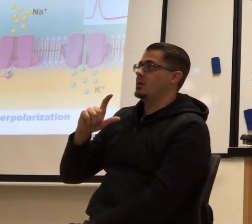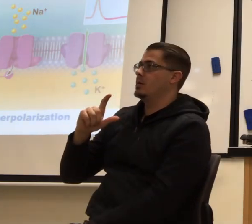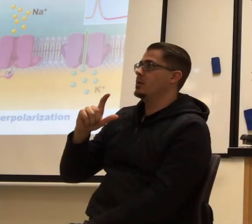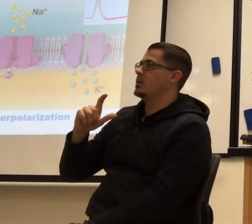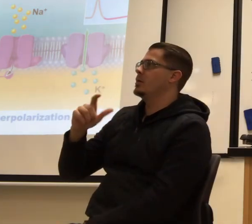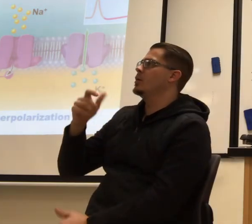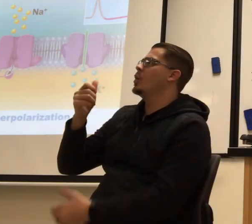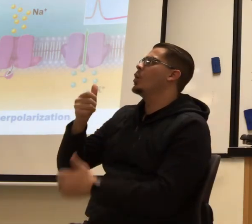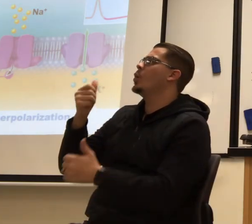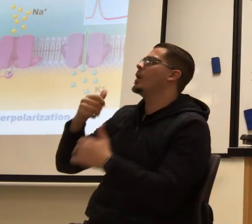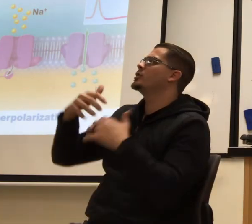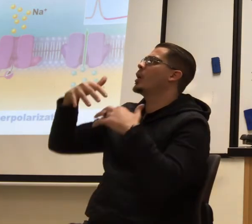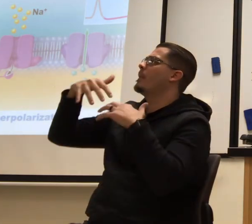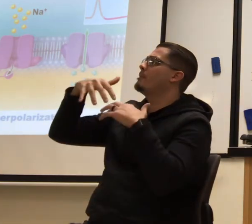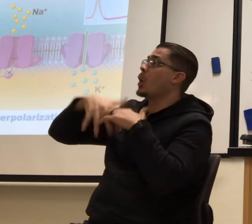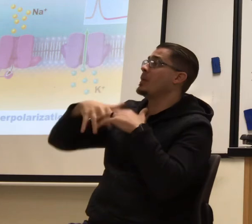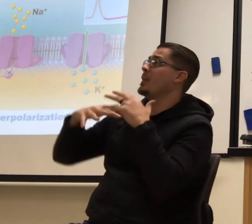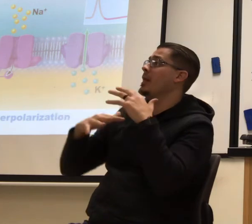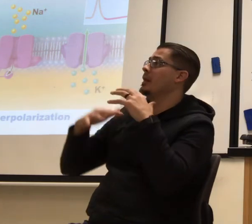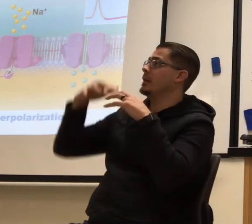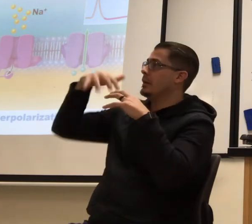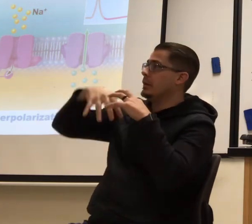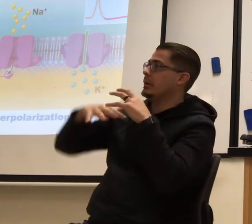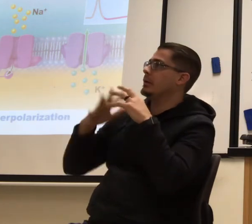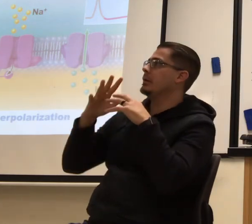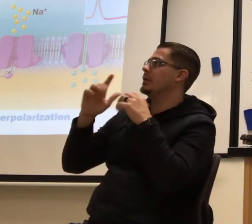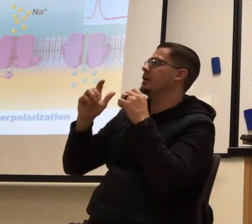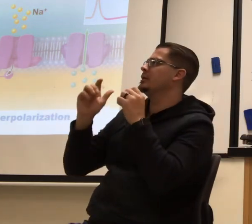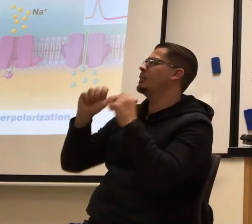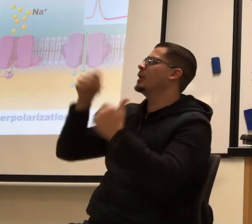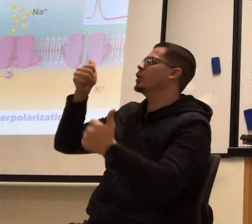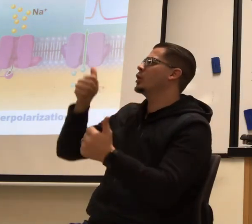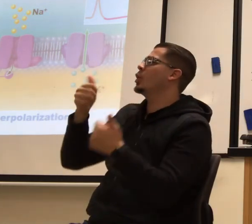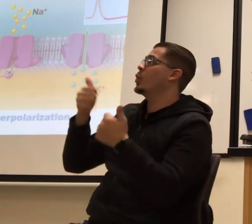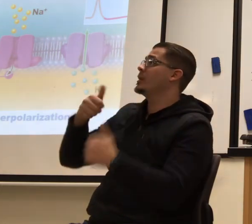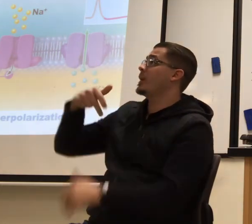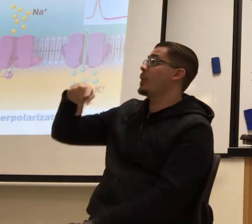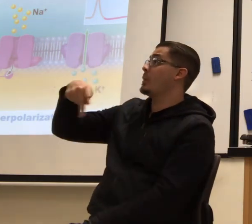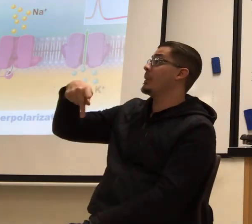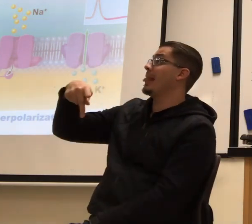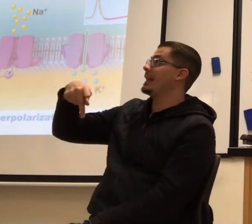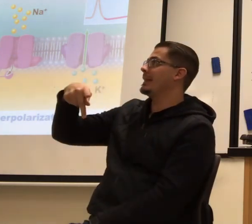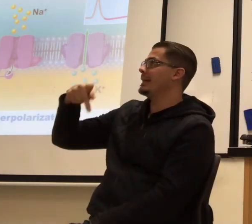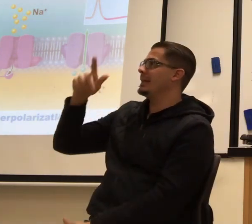Which permeability is greater? Which P is greater?